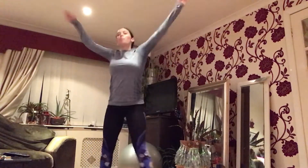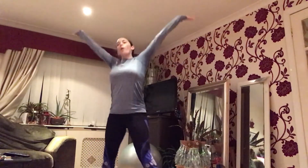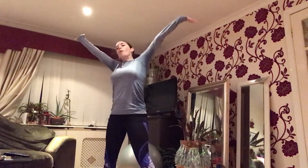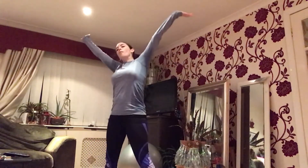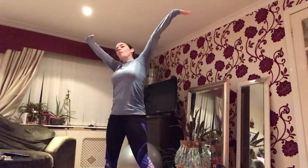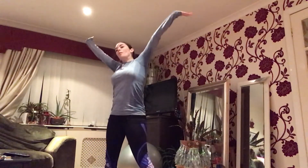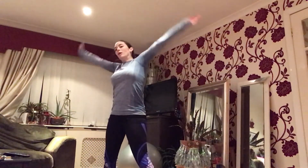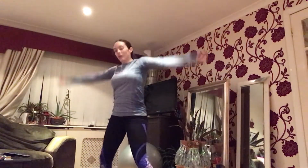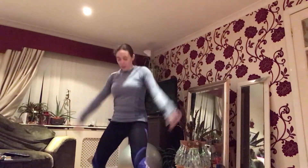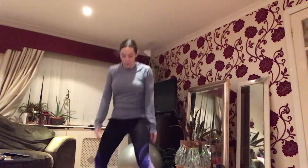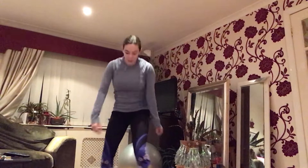Boom.